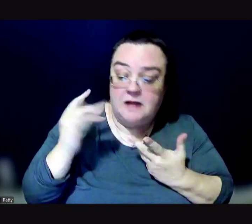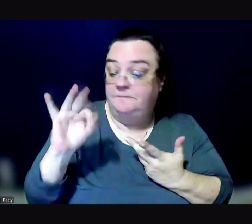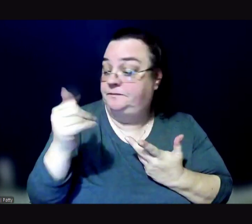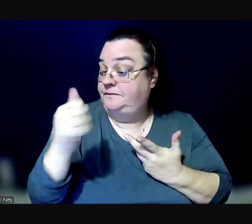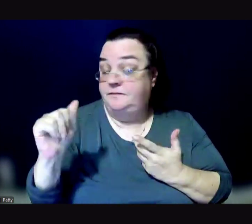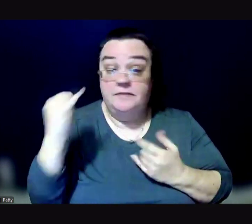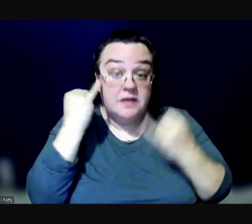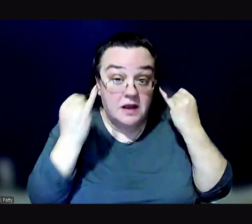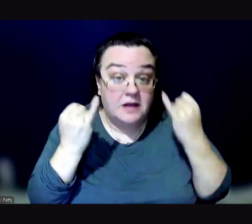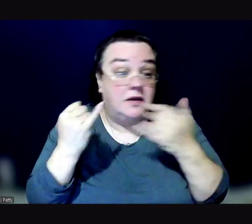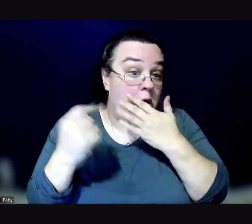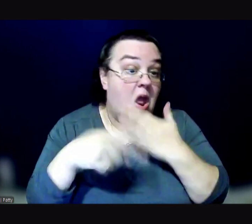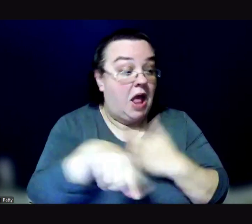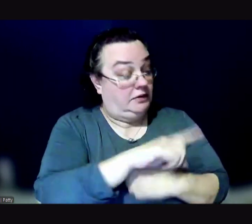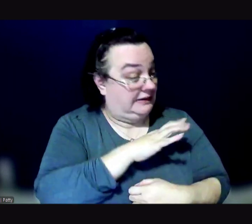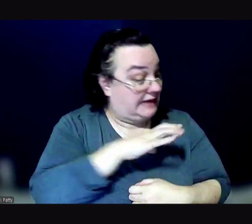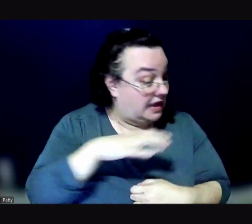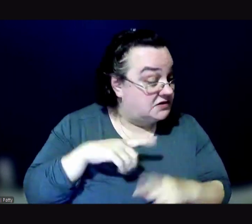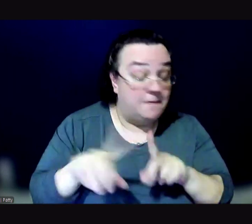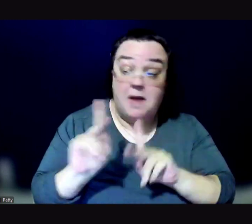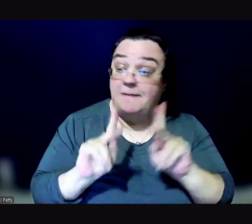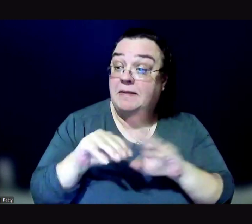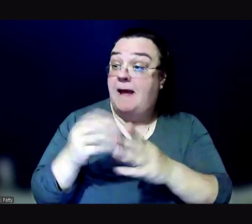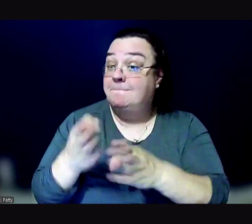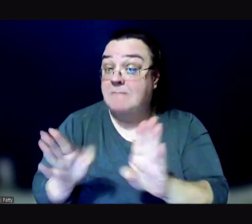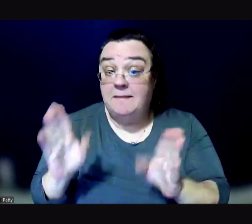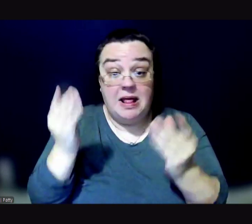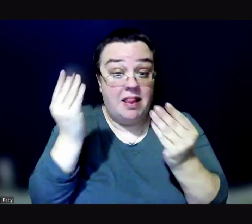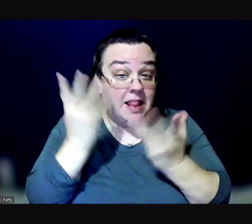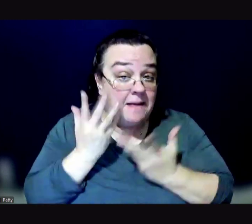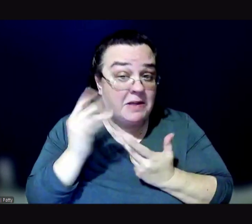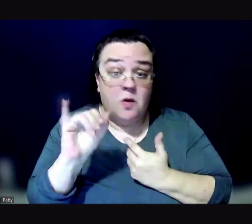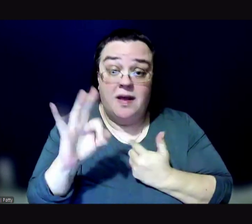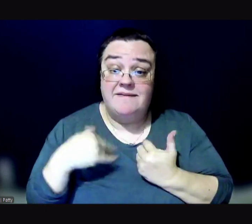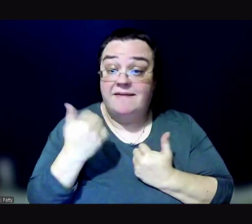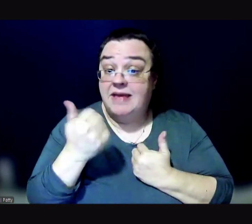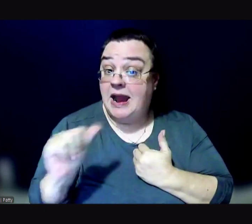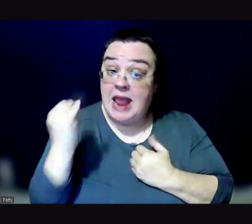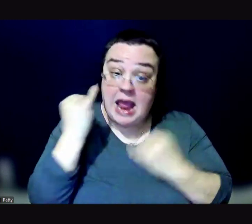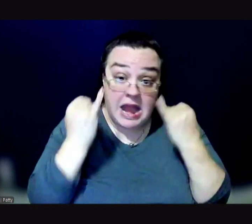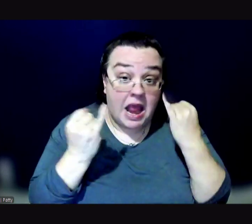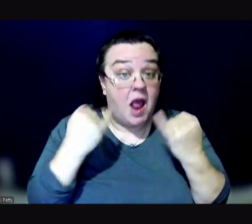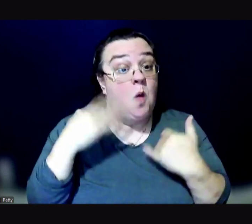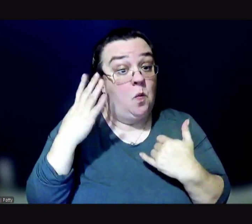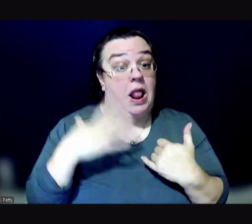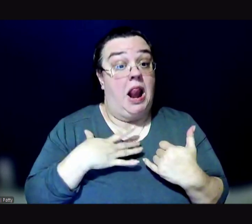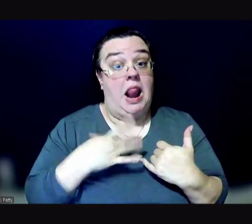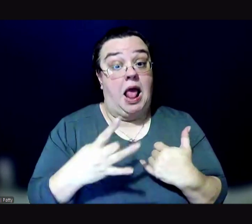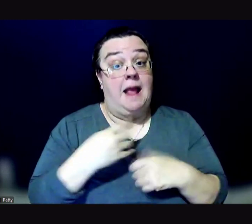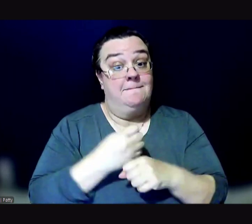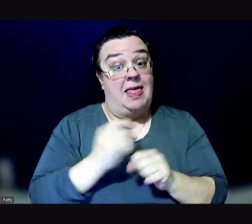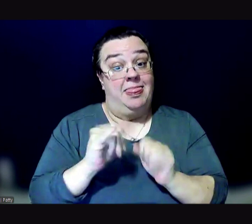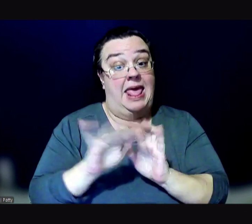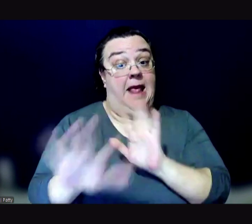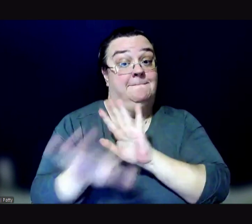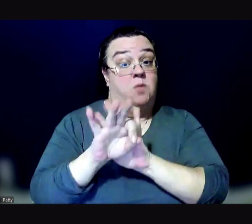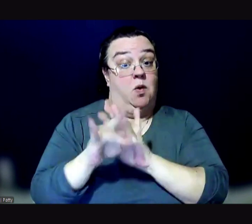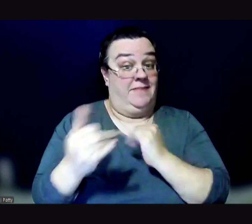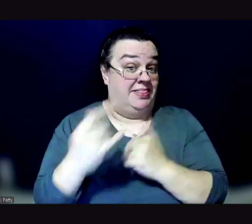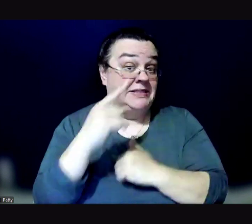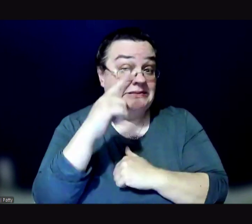council members, but also members of the public. Let me know if you have ideas, and I would like to make that appointment this summer at the